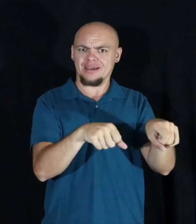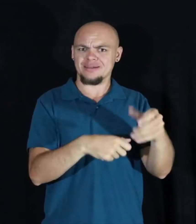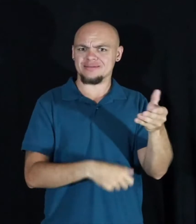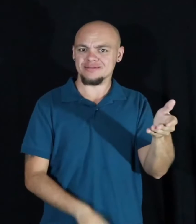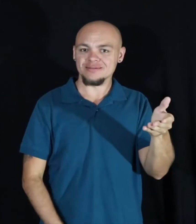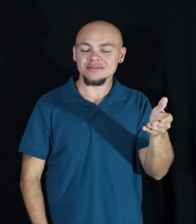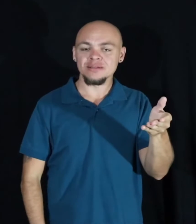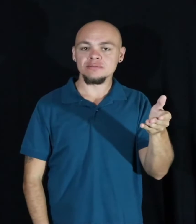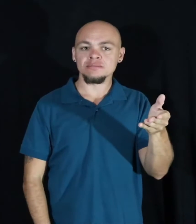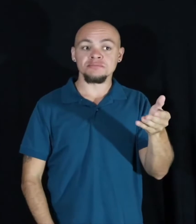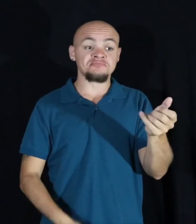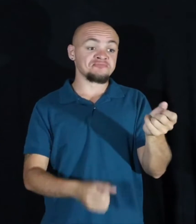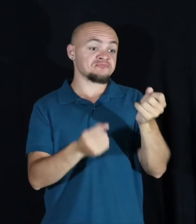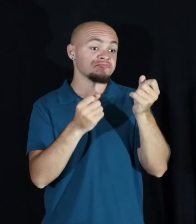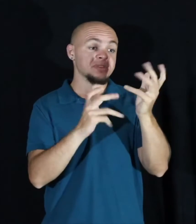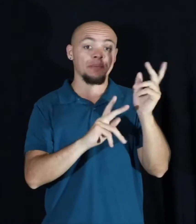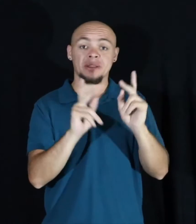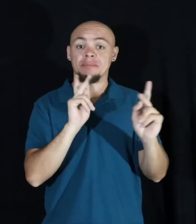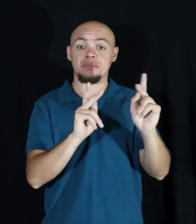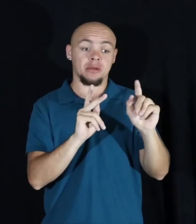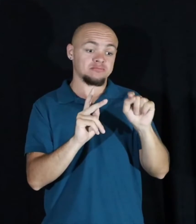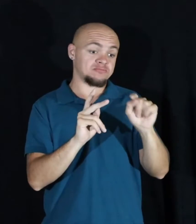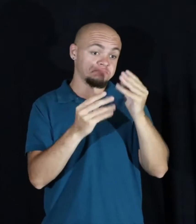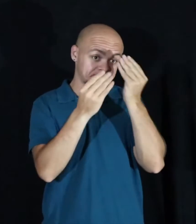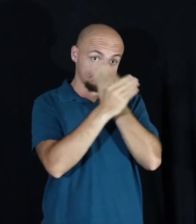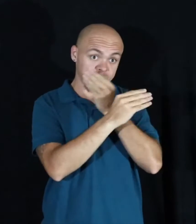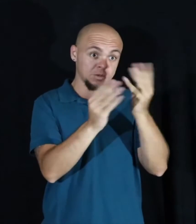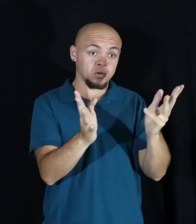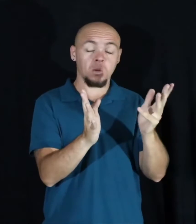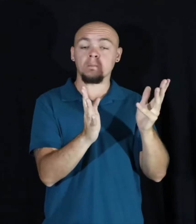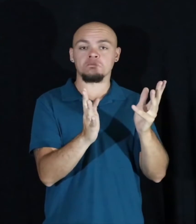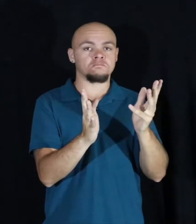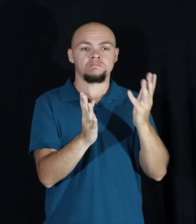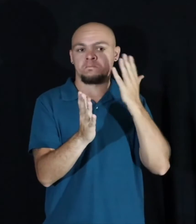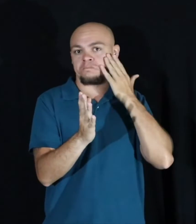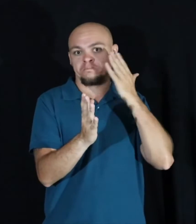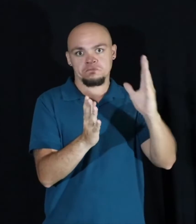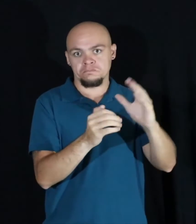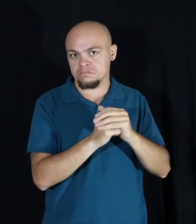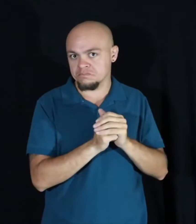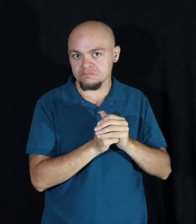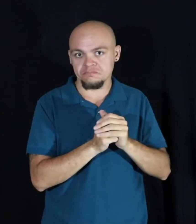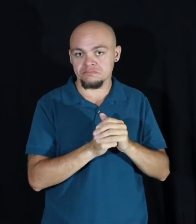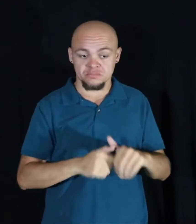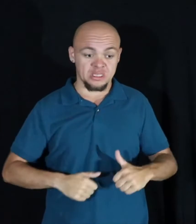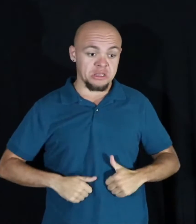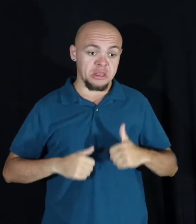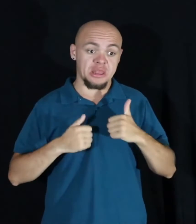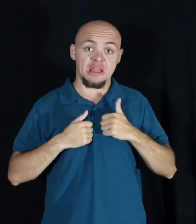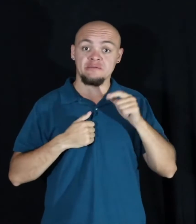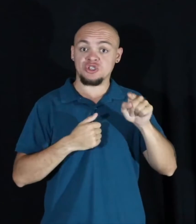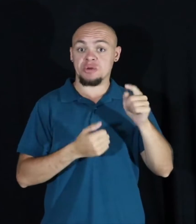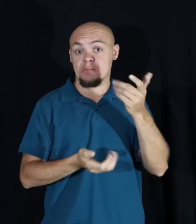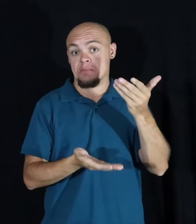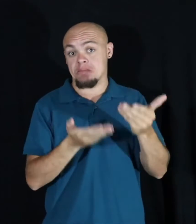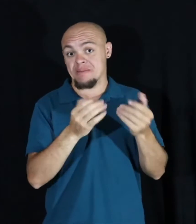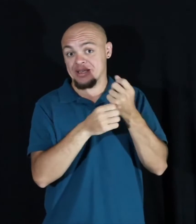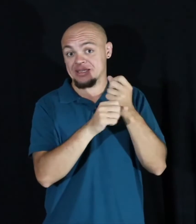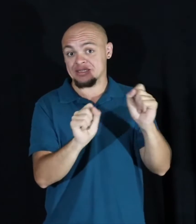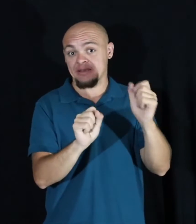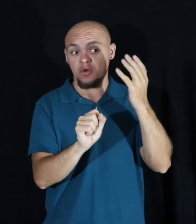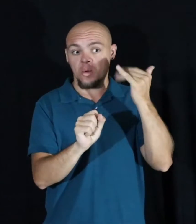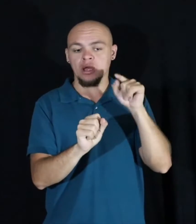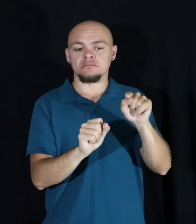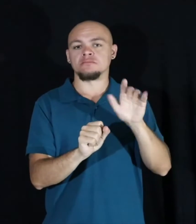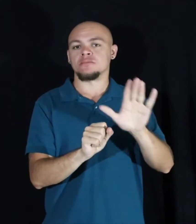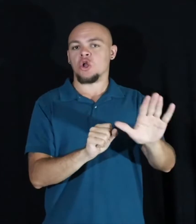I have no idea how many people Miss Mildred told, and I have no idea how many lives she may have saved because she spoke